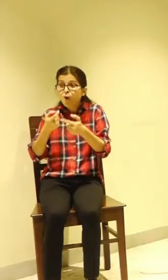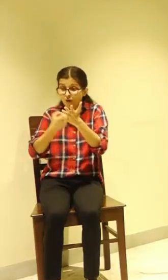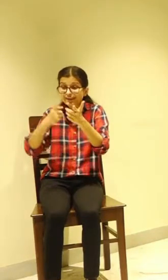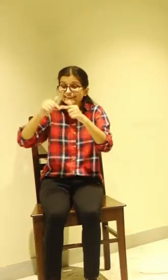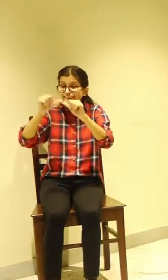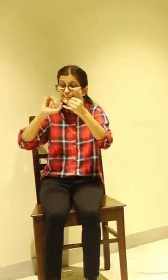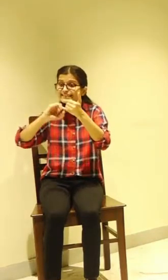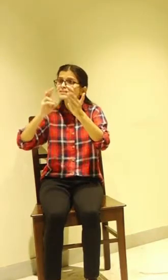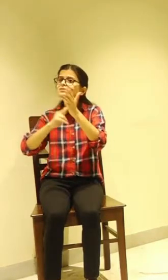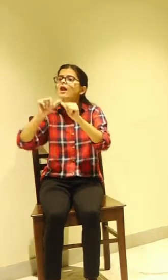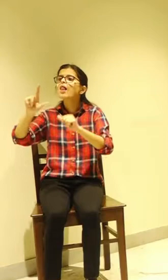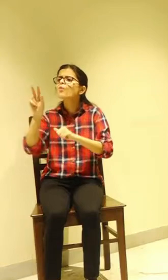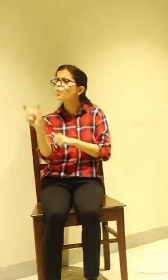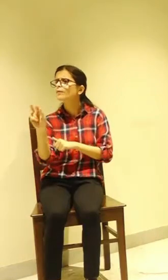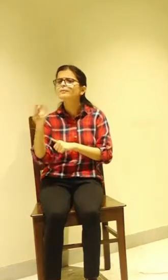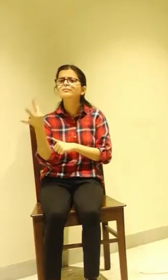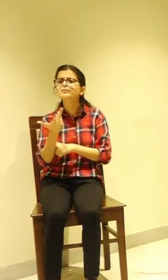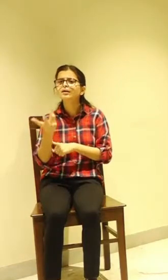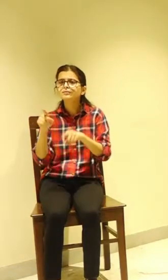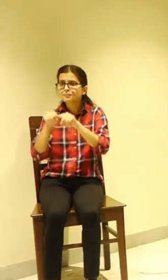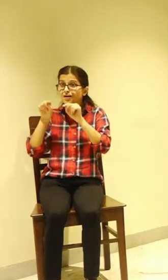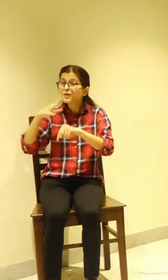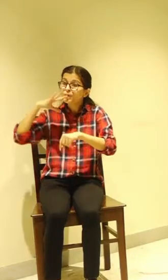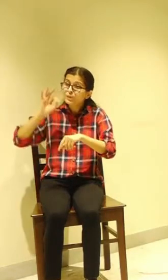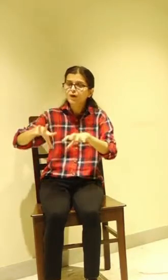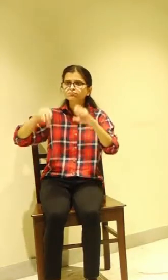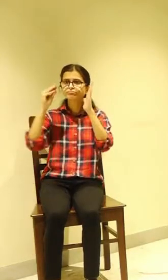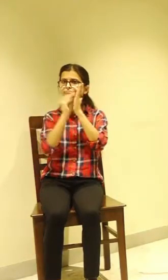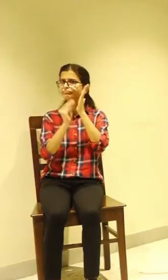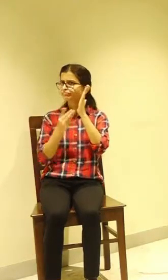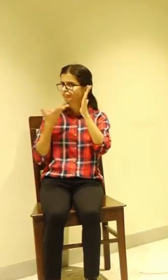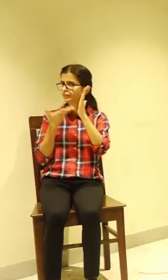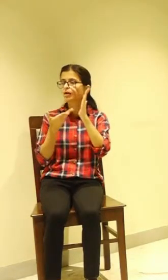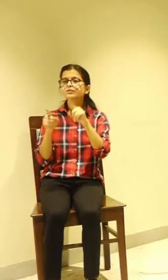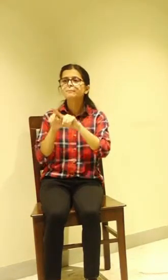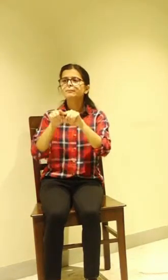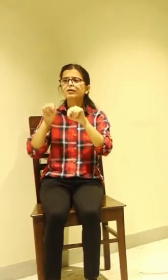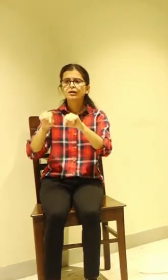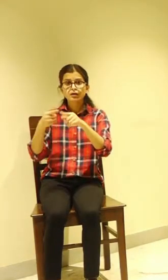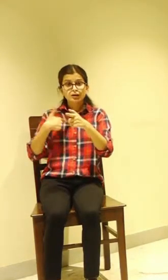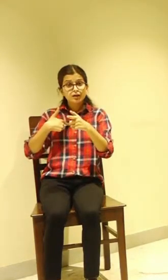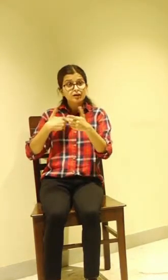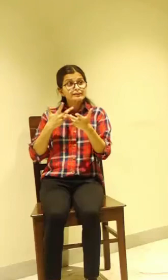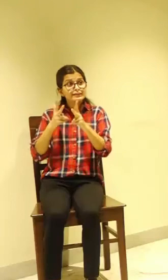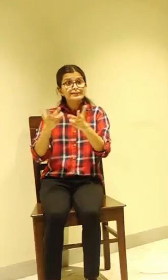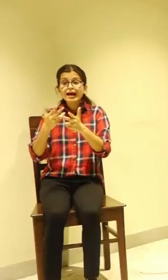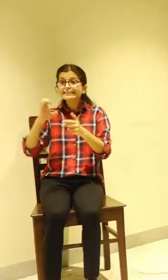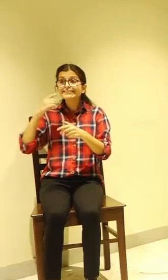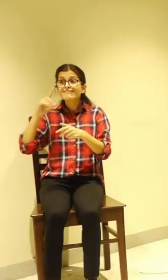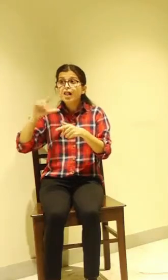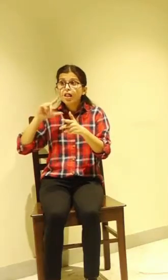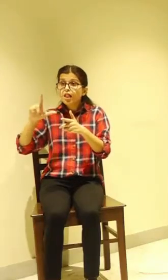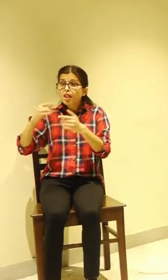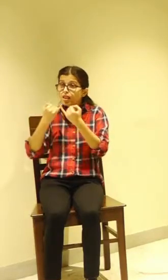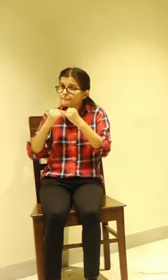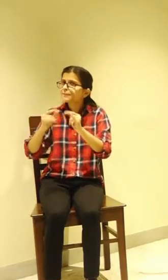reasonable was there in the original constitution, and it was put in order to ensure that civil liberty rights have